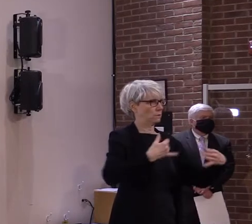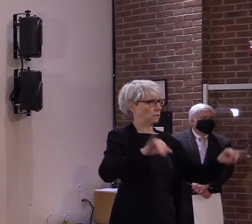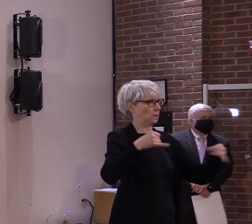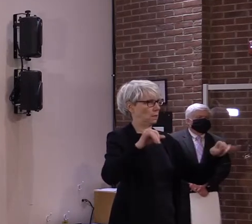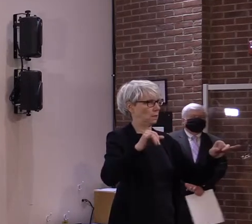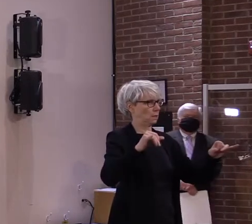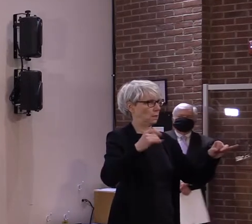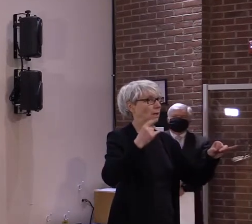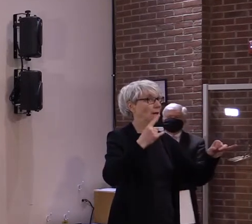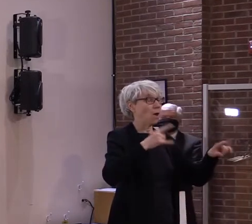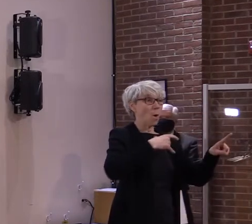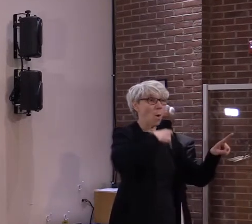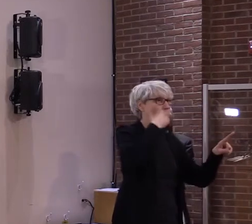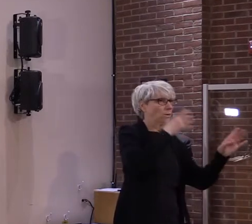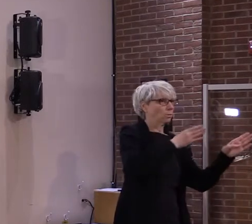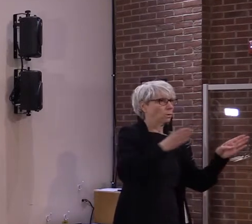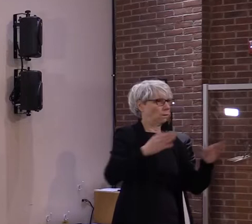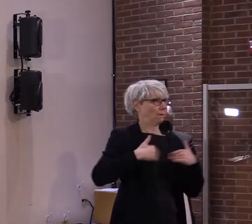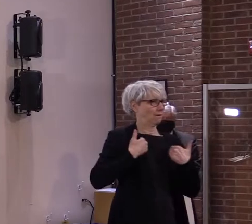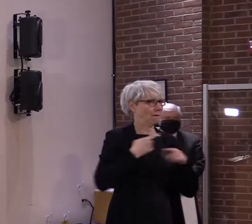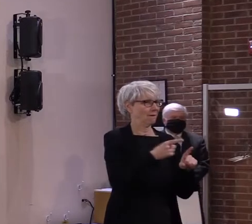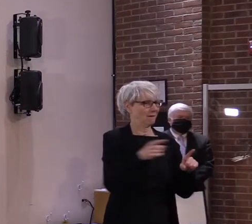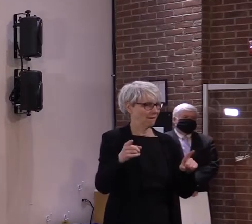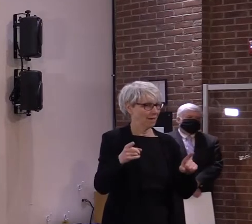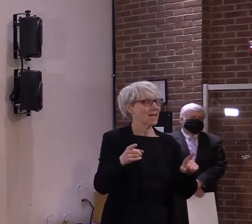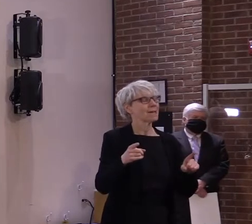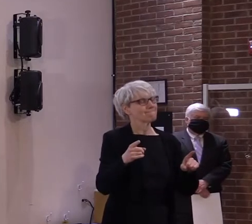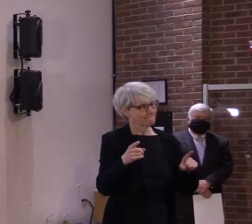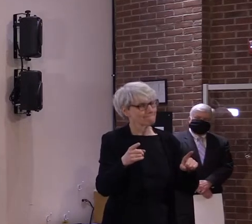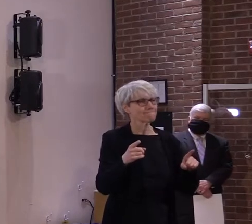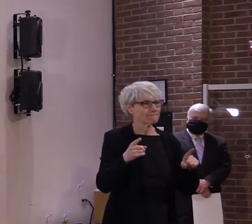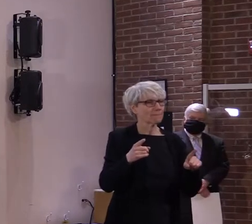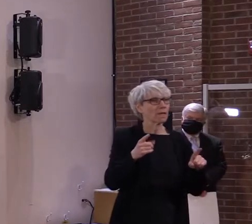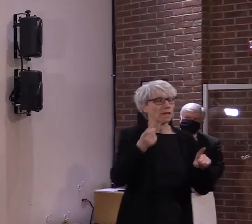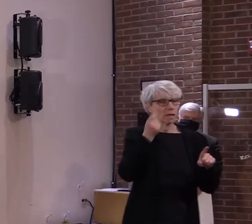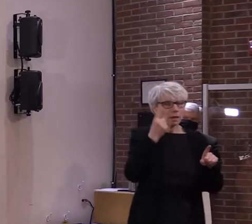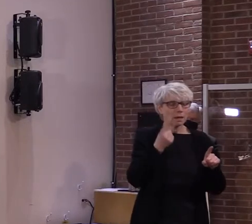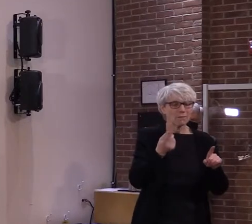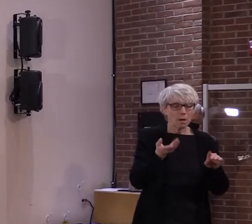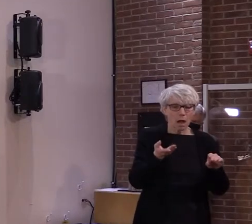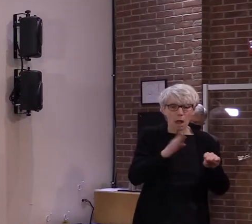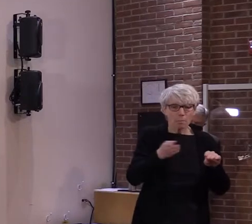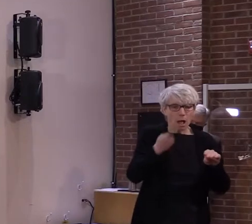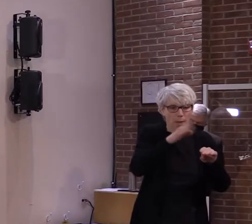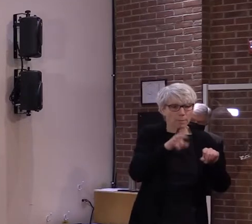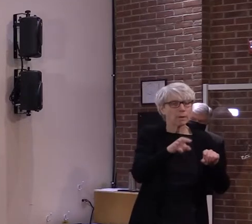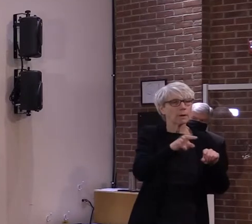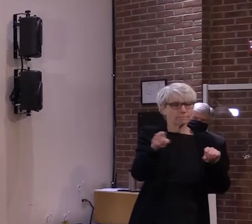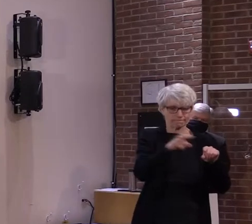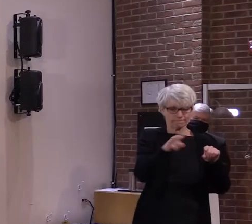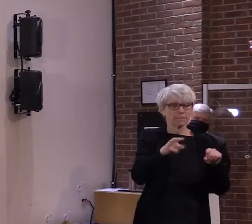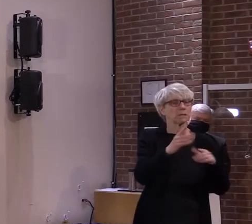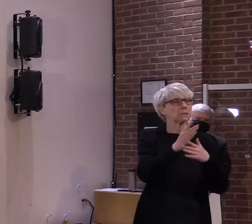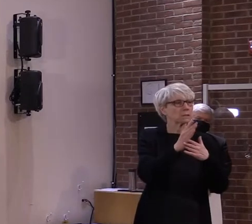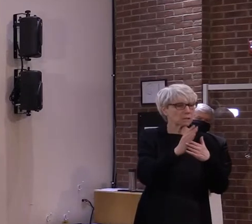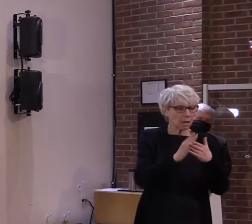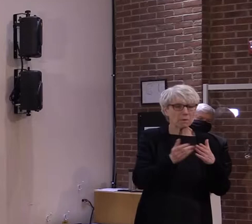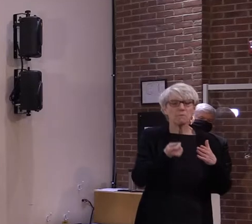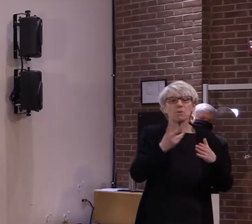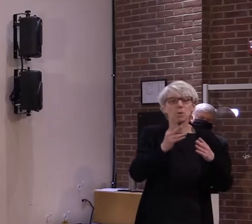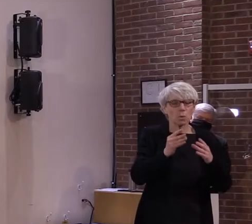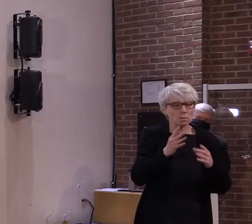lower risk, if you increase the number of people, even a small percentage of them does increase to a few more